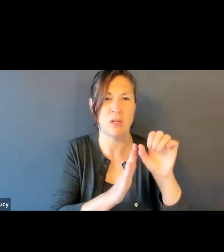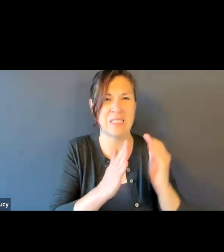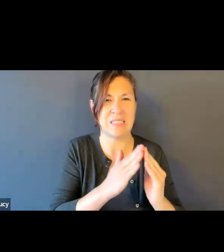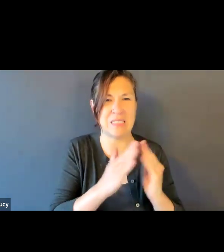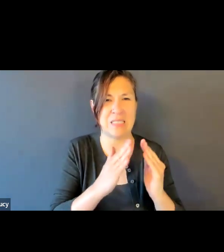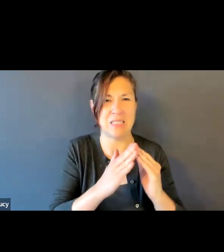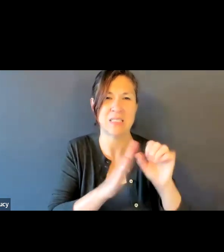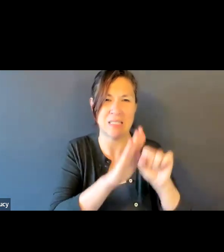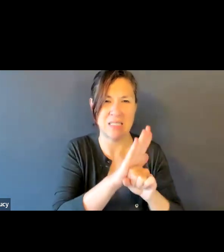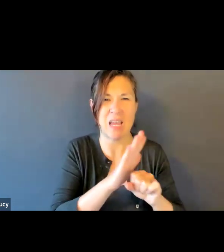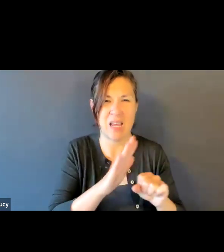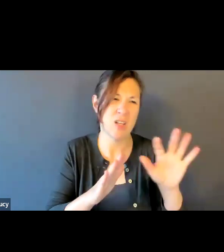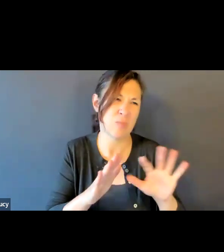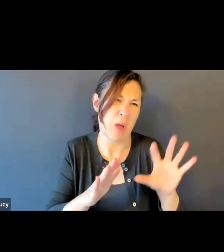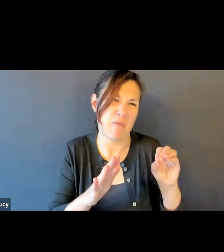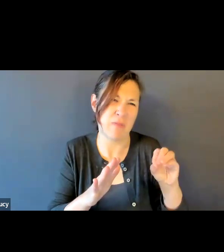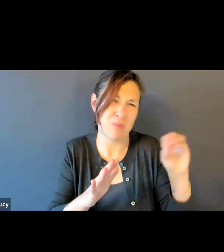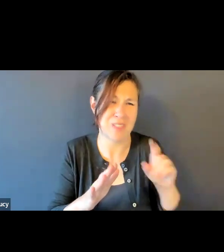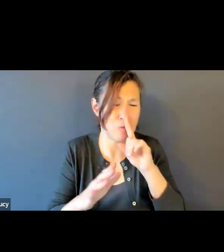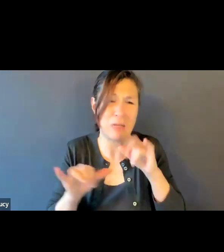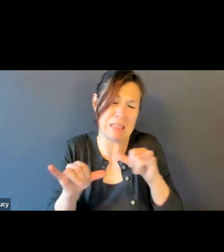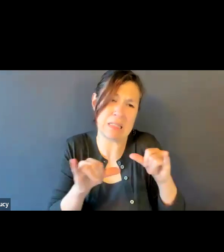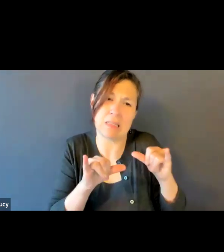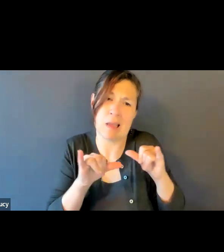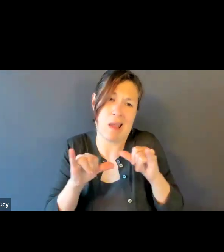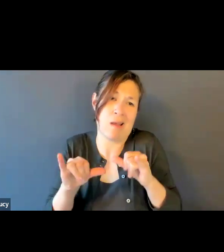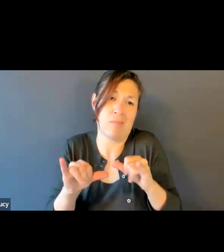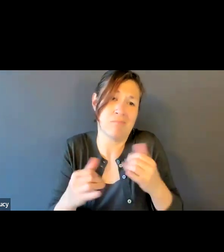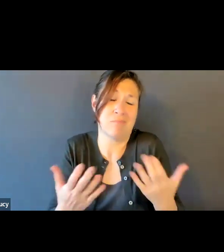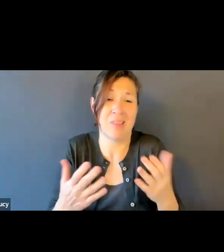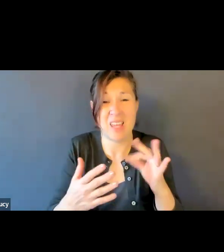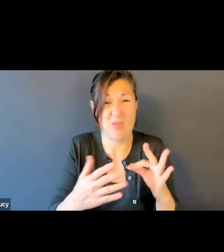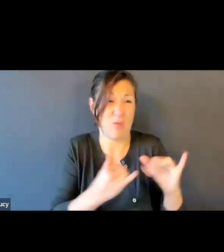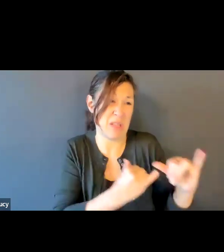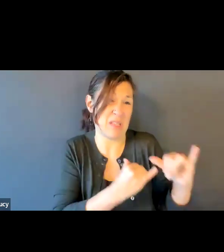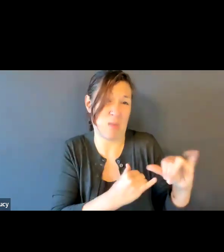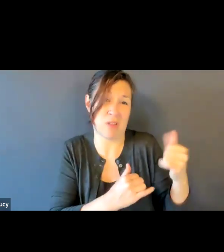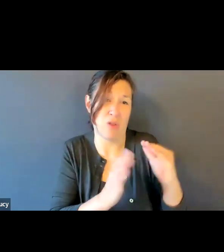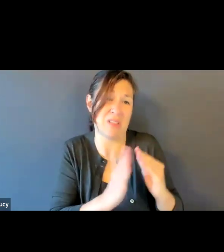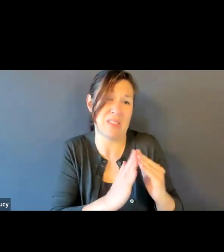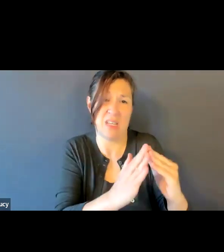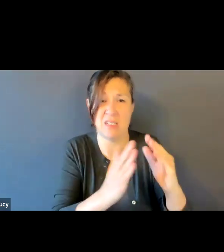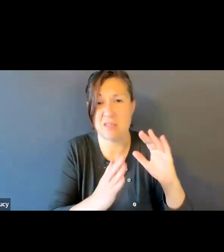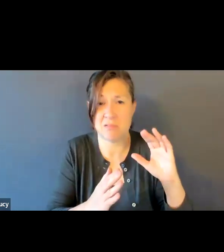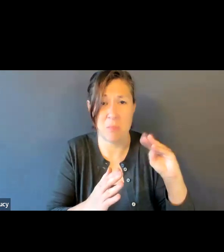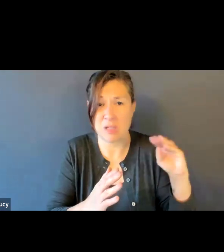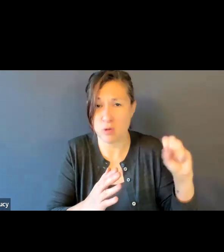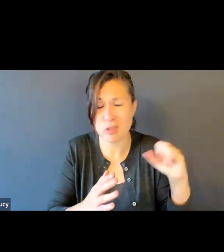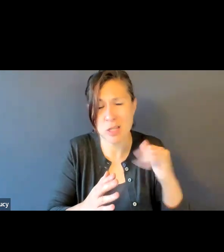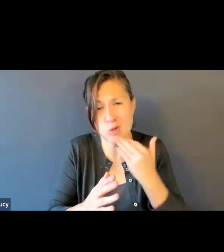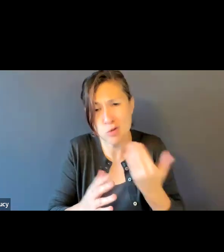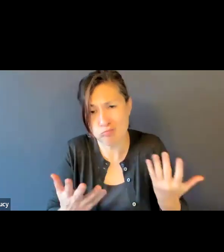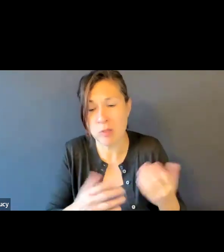graduating. So really running on par with the state. It's a good place to be. While we've definitely made significant